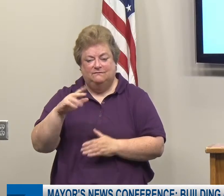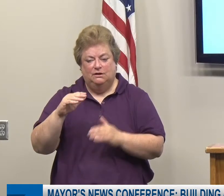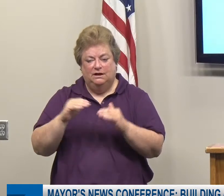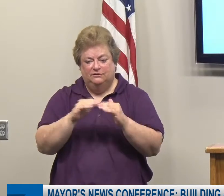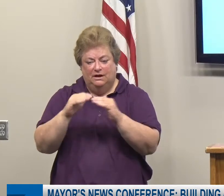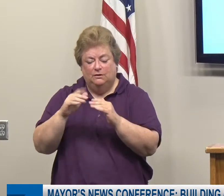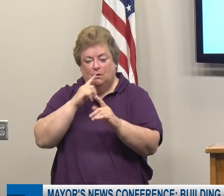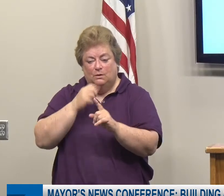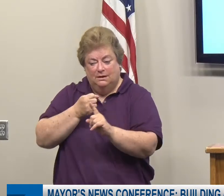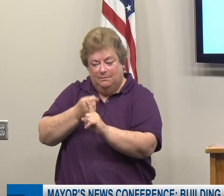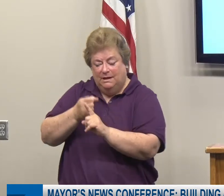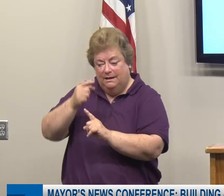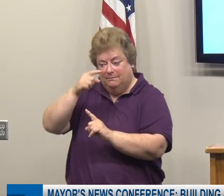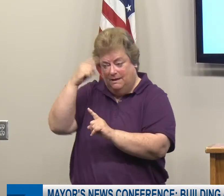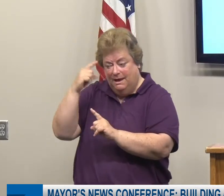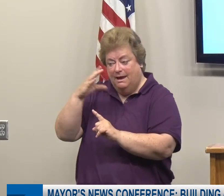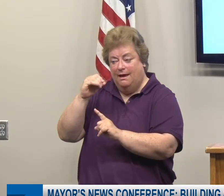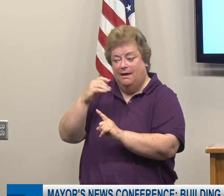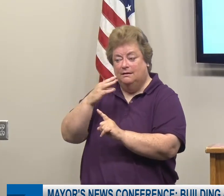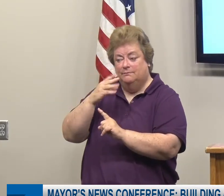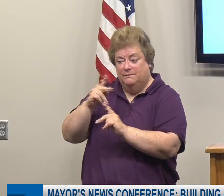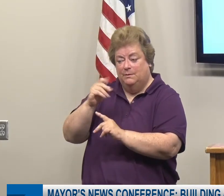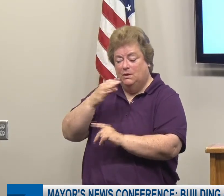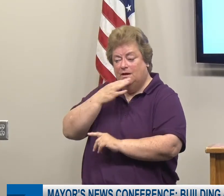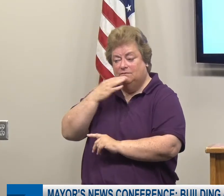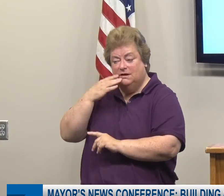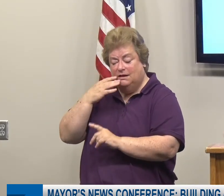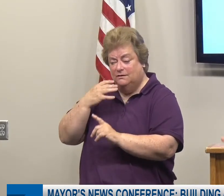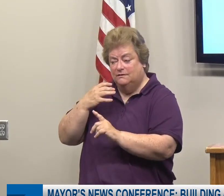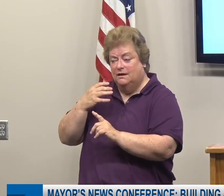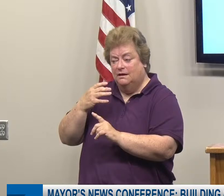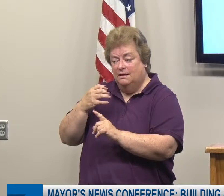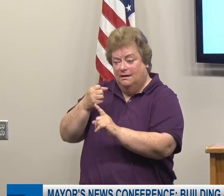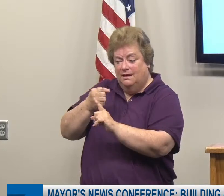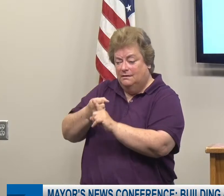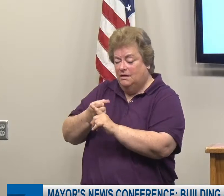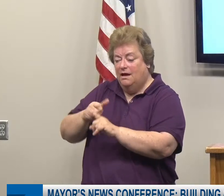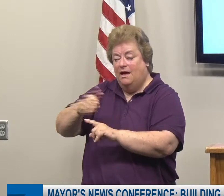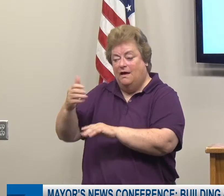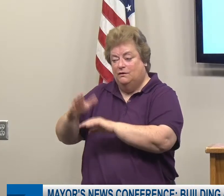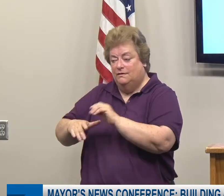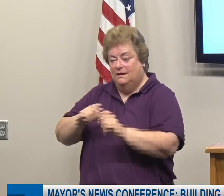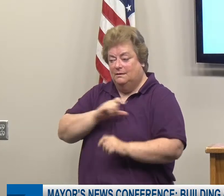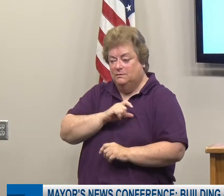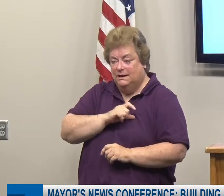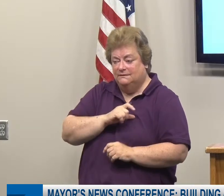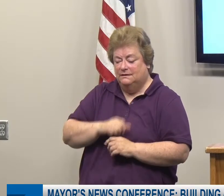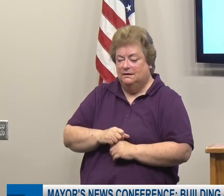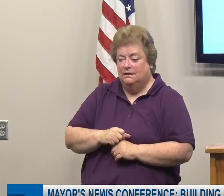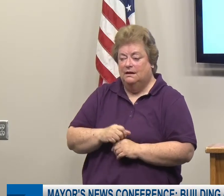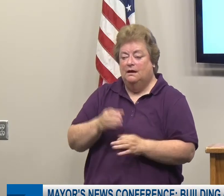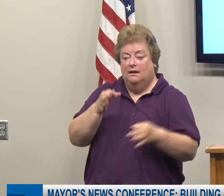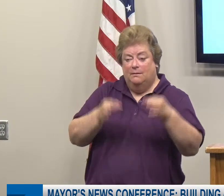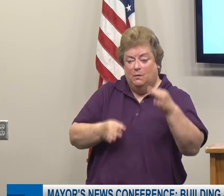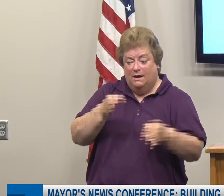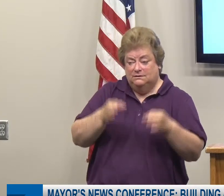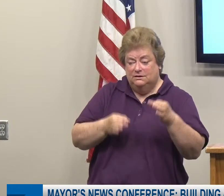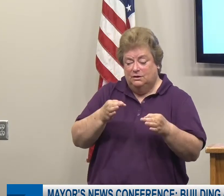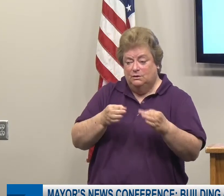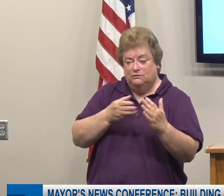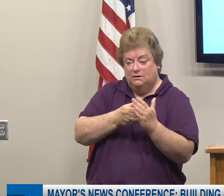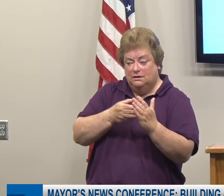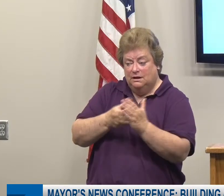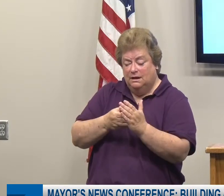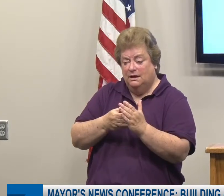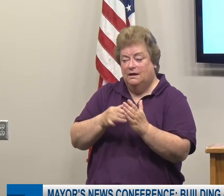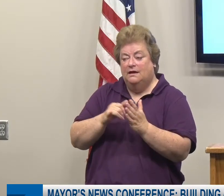impact Black residents and residents of color in profound and disparate ways that go beyond just policing. Prosecution is one of the most important, yet